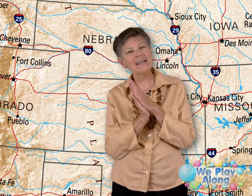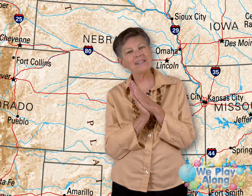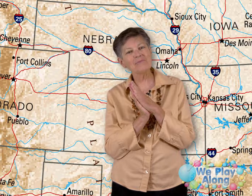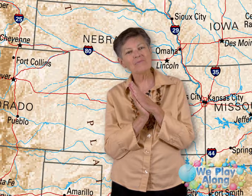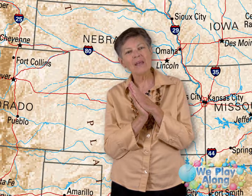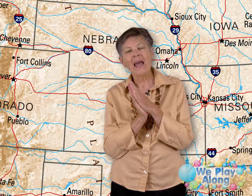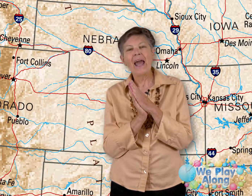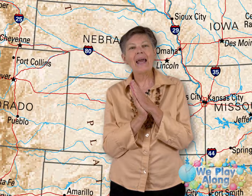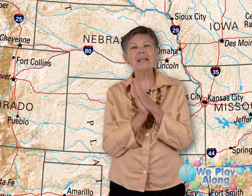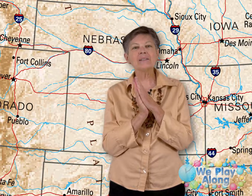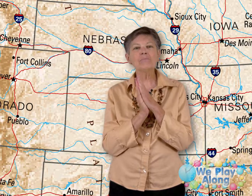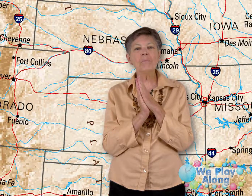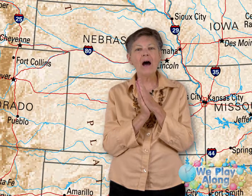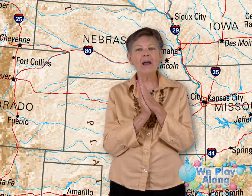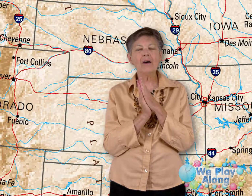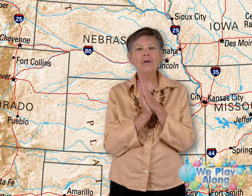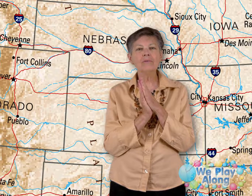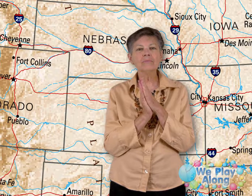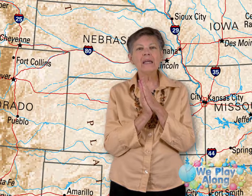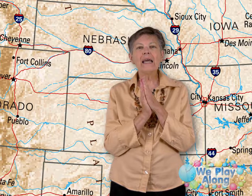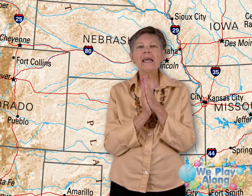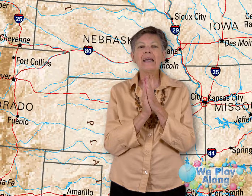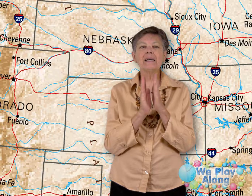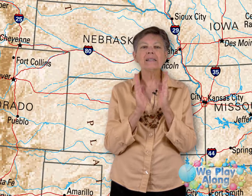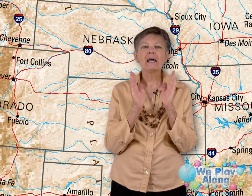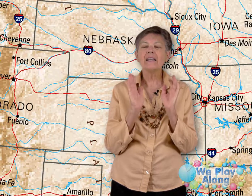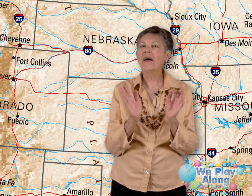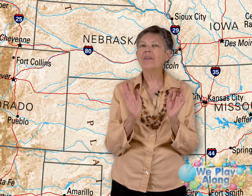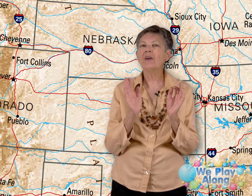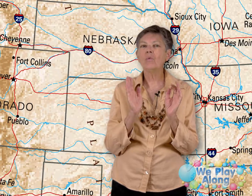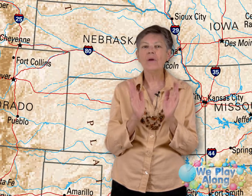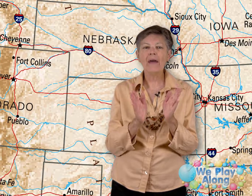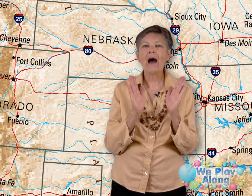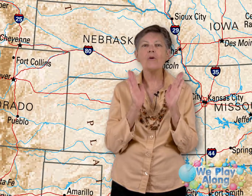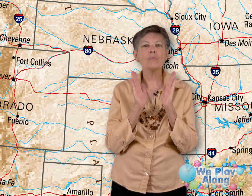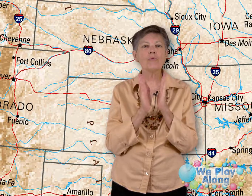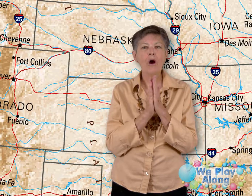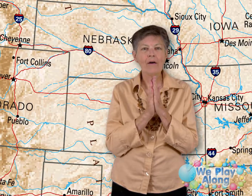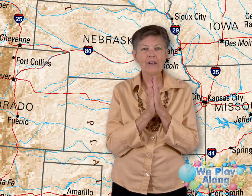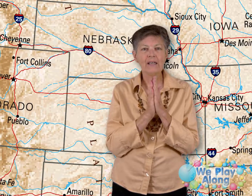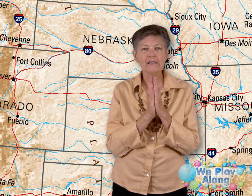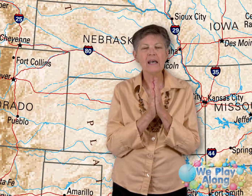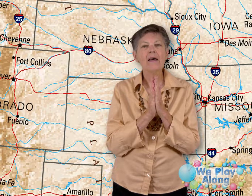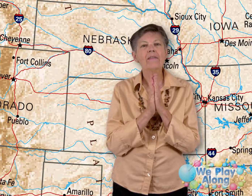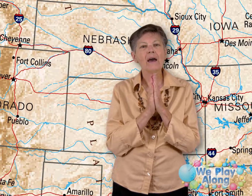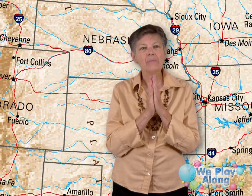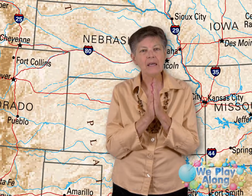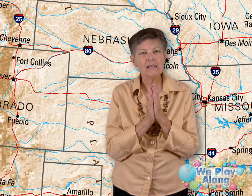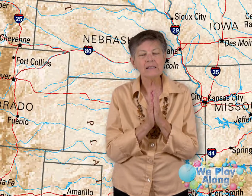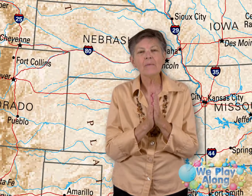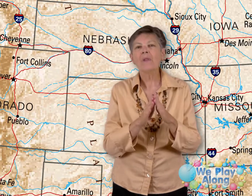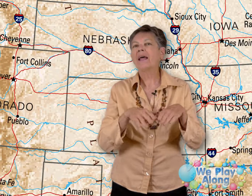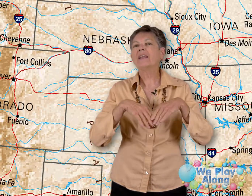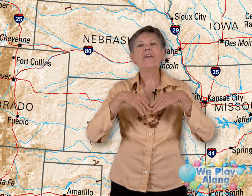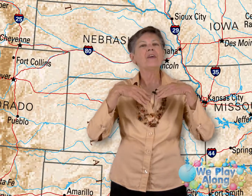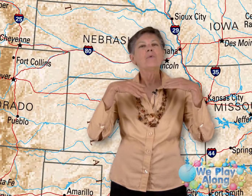1876. And its motto is nothing without providence. That means nothing